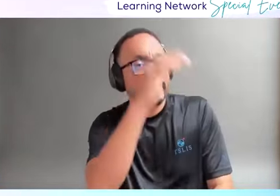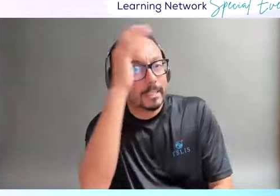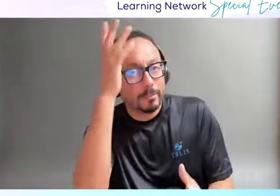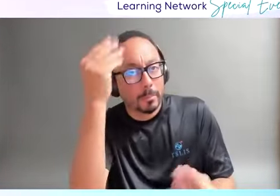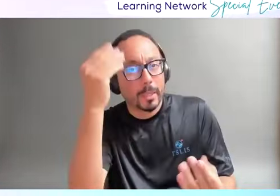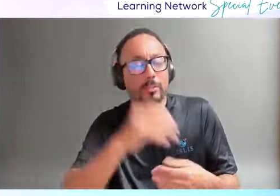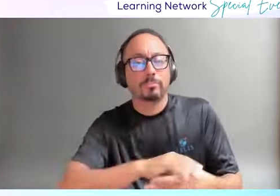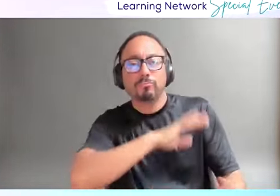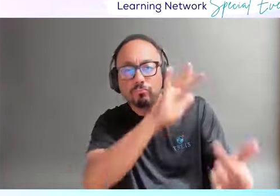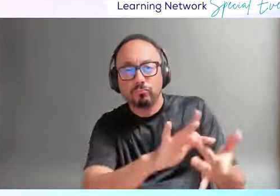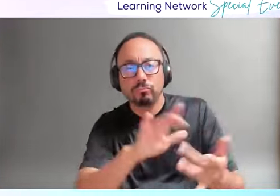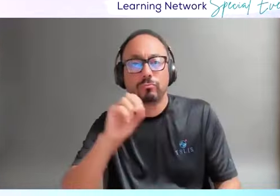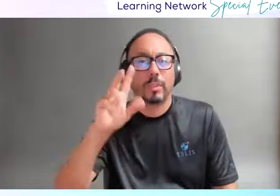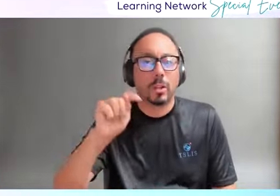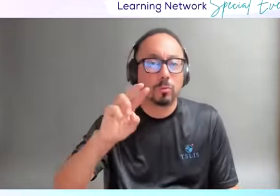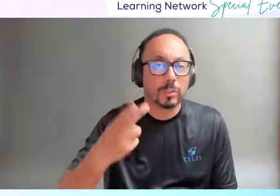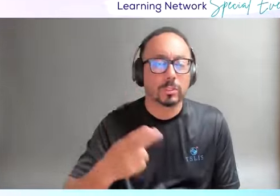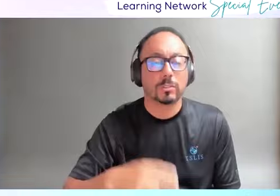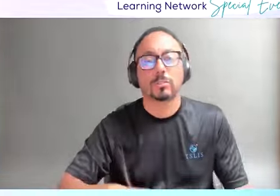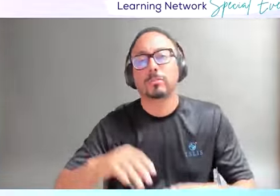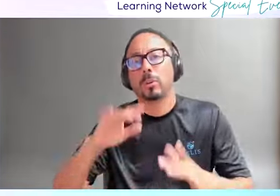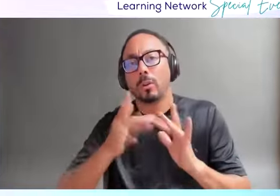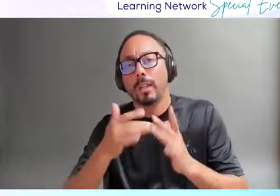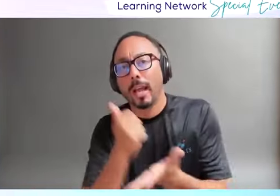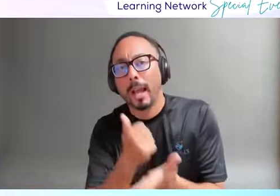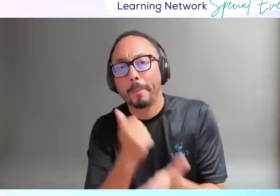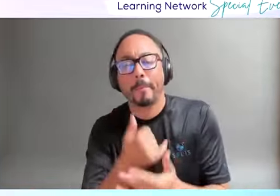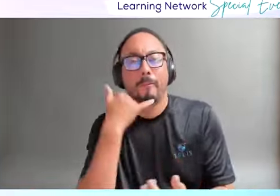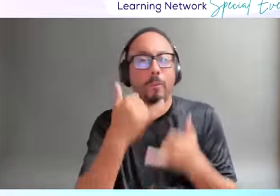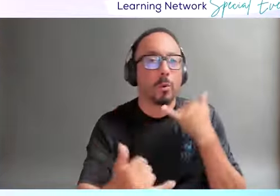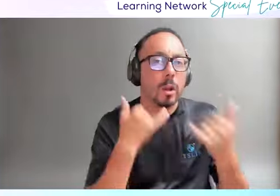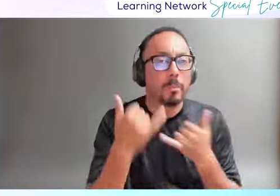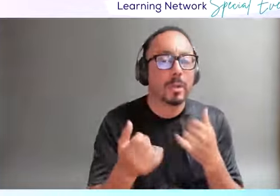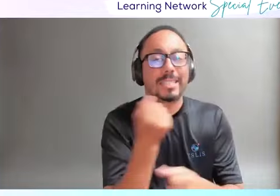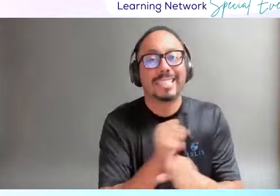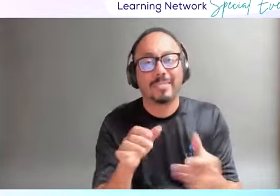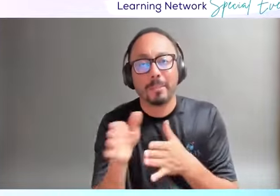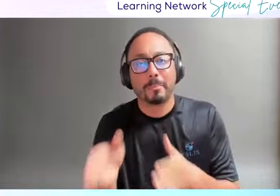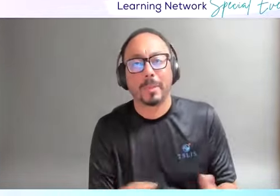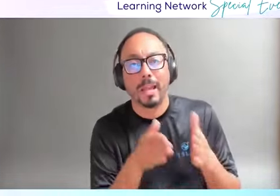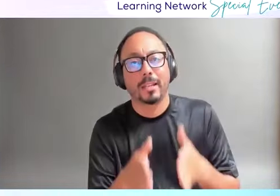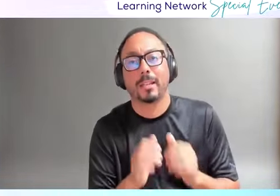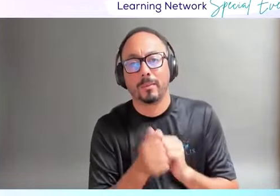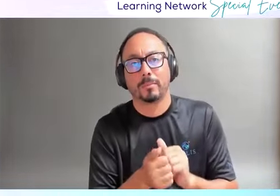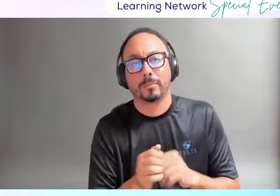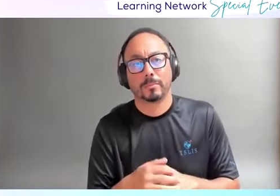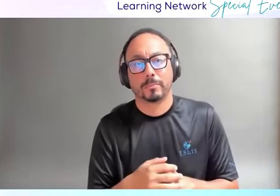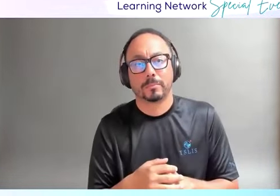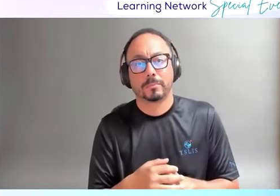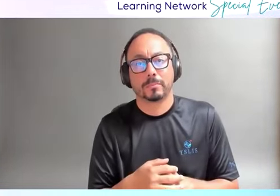help, you send phone numbers, you send ways to get a safety plan in place. And then there are those women who are thinking